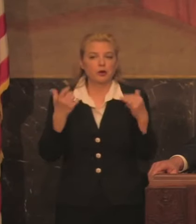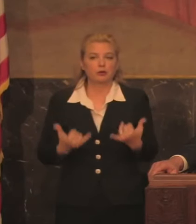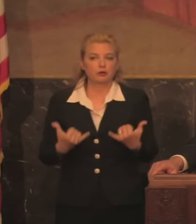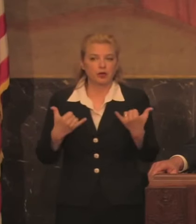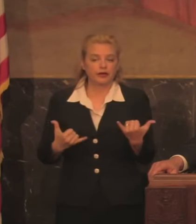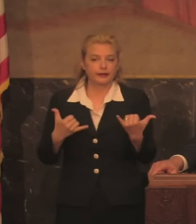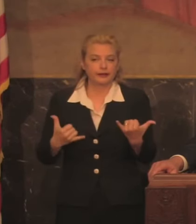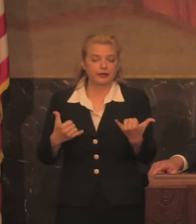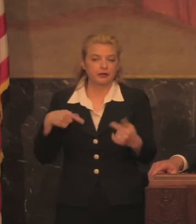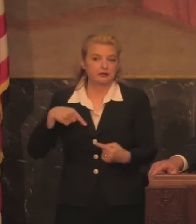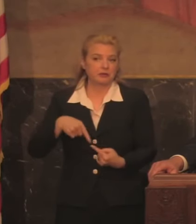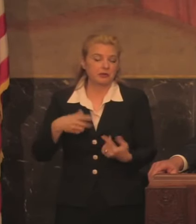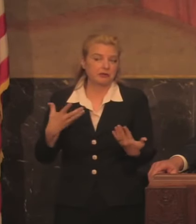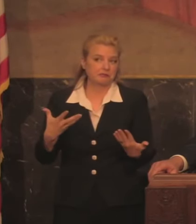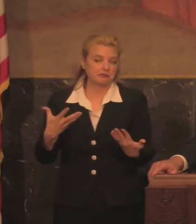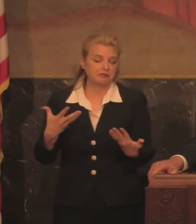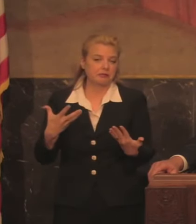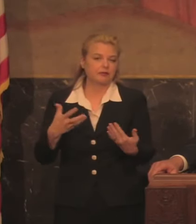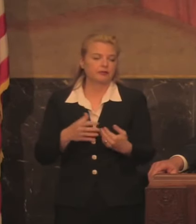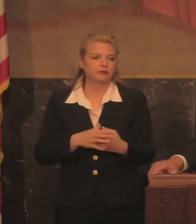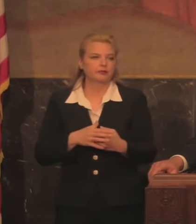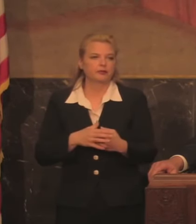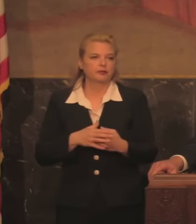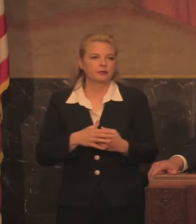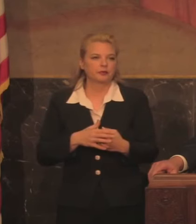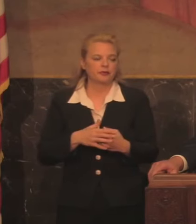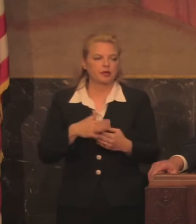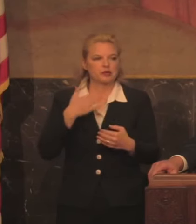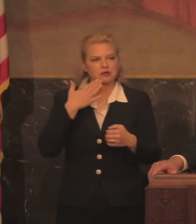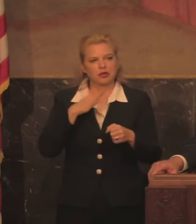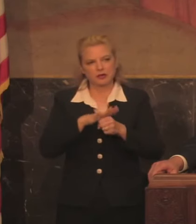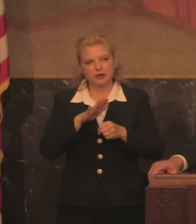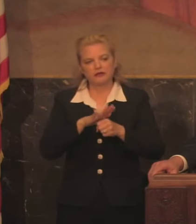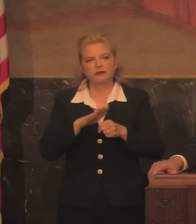time, suffice it to say that I am